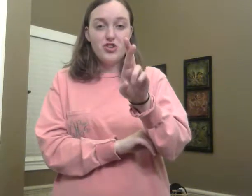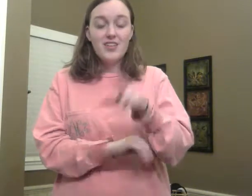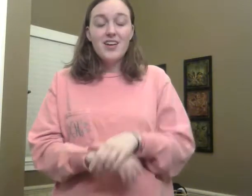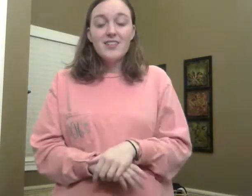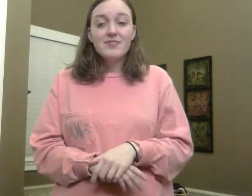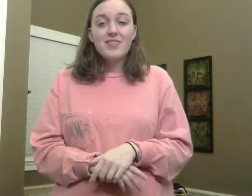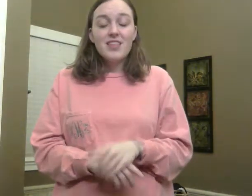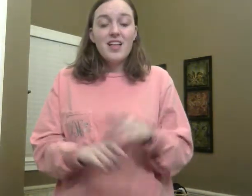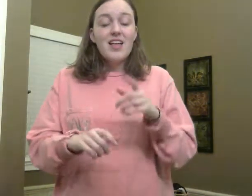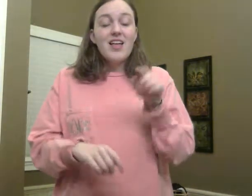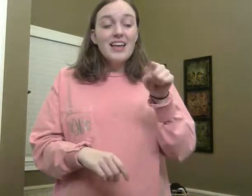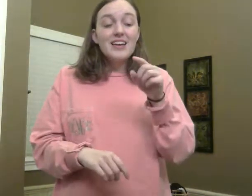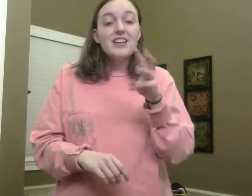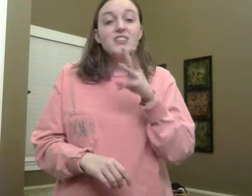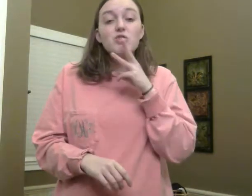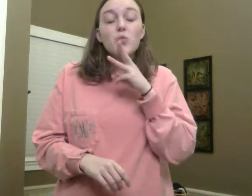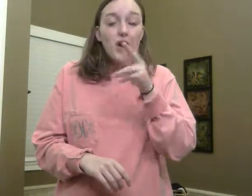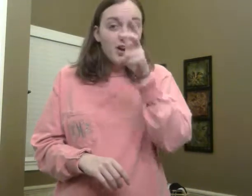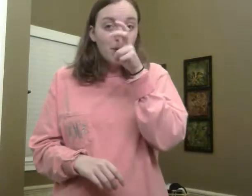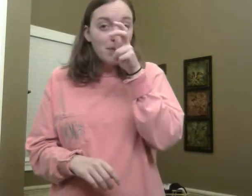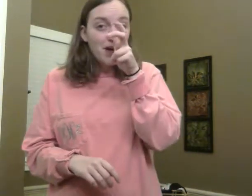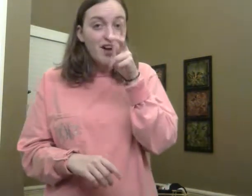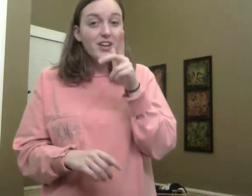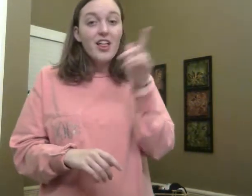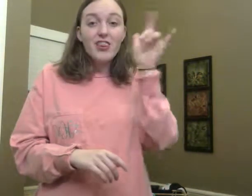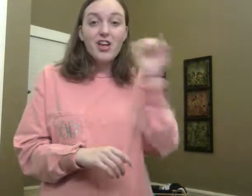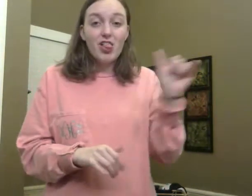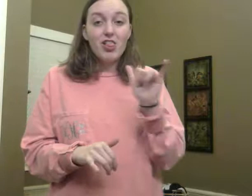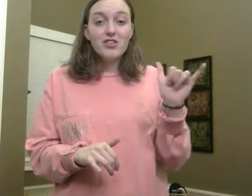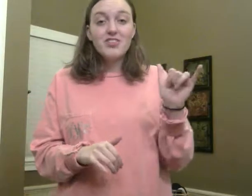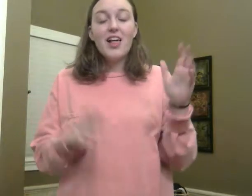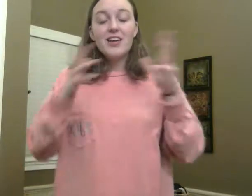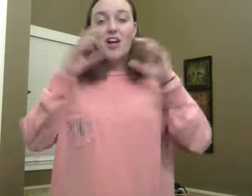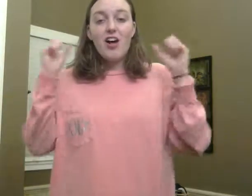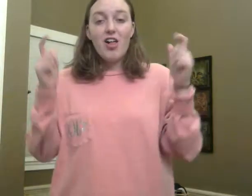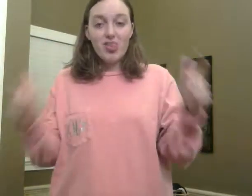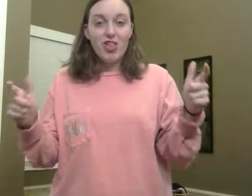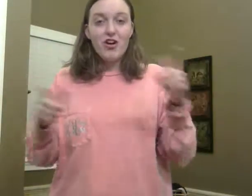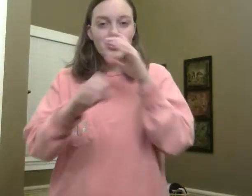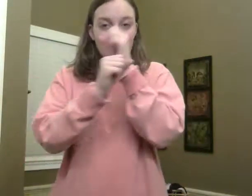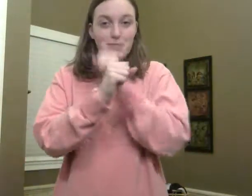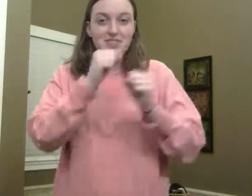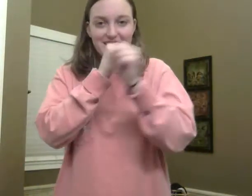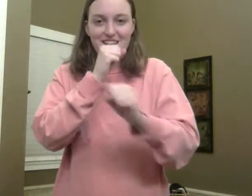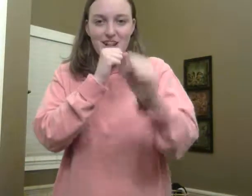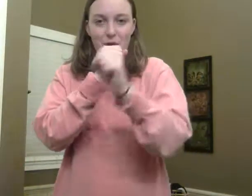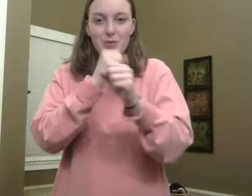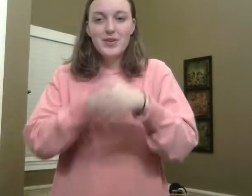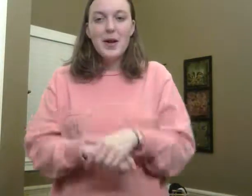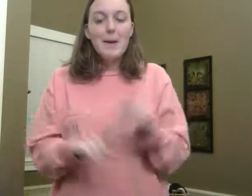large mosquito. What makes it different from a mosquito, however, is the fact that it can walk across the water. You